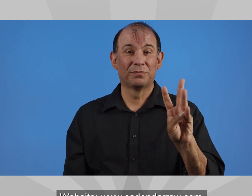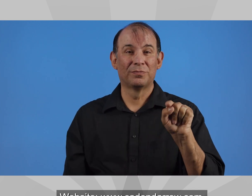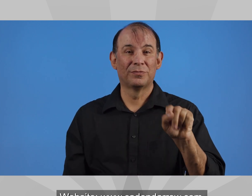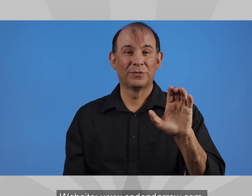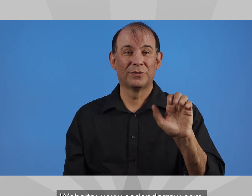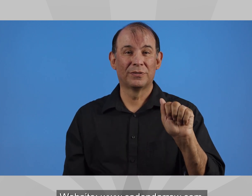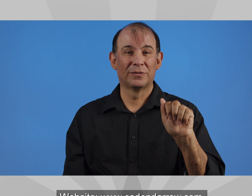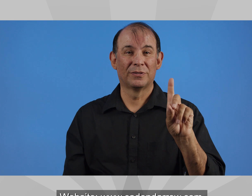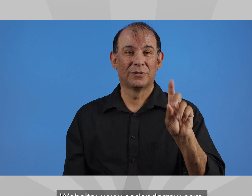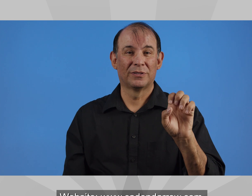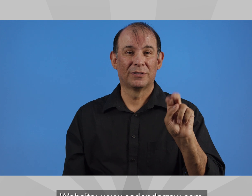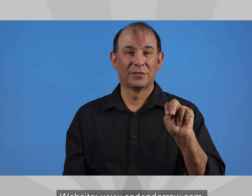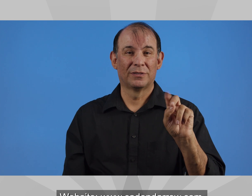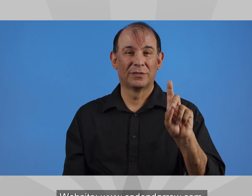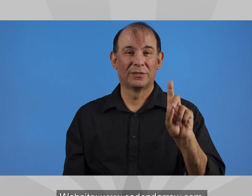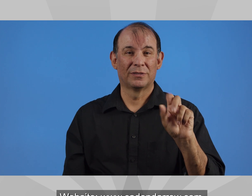website